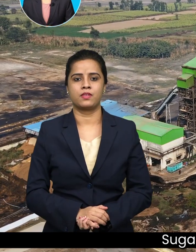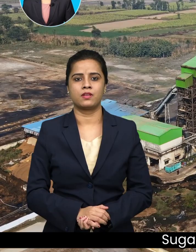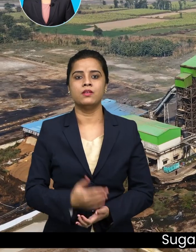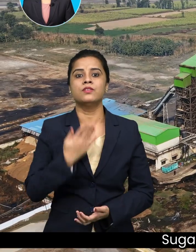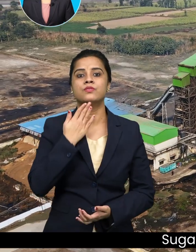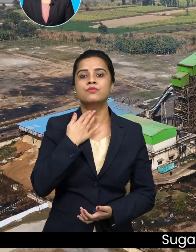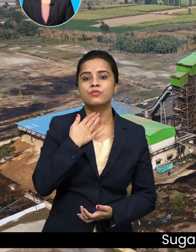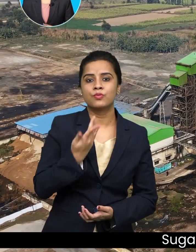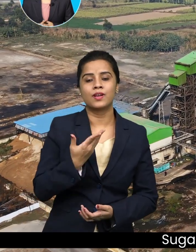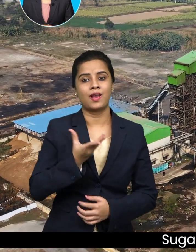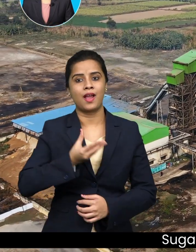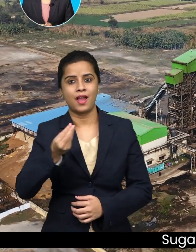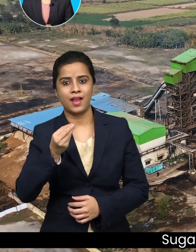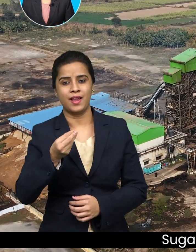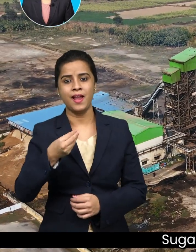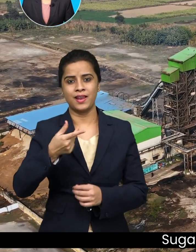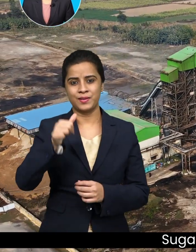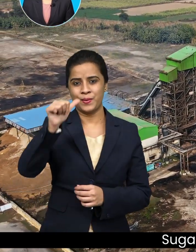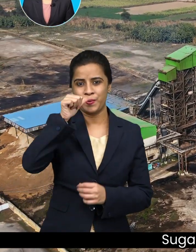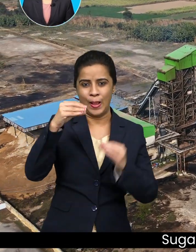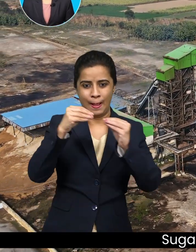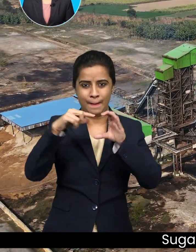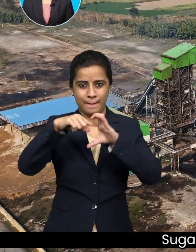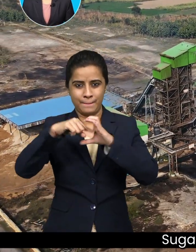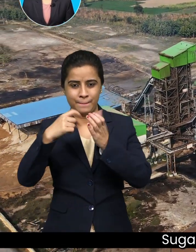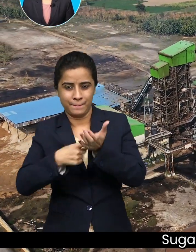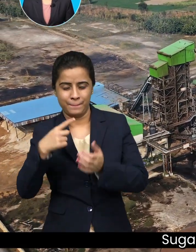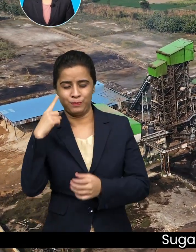Sugar and breweries industries.